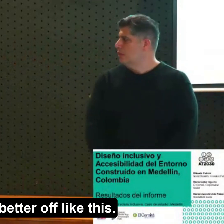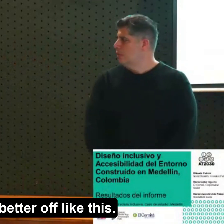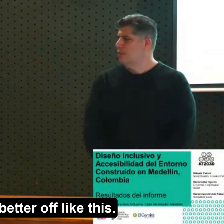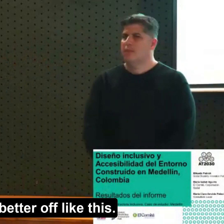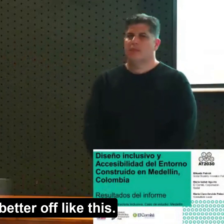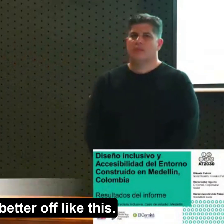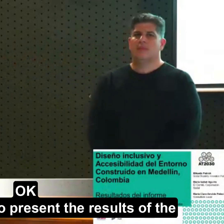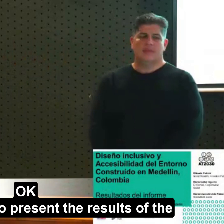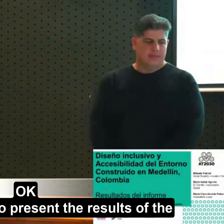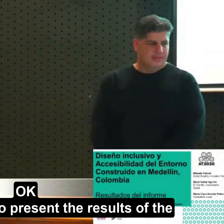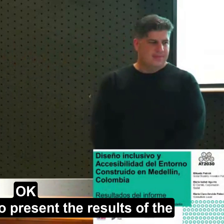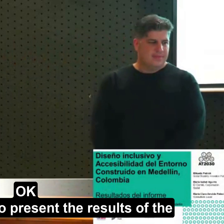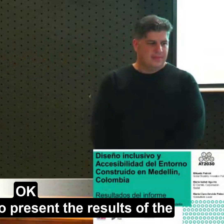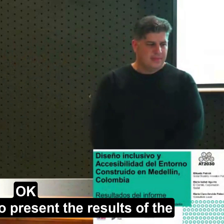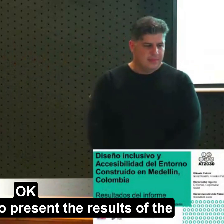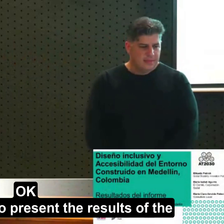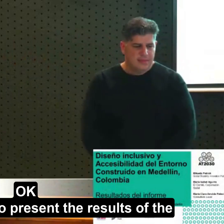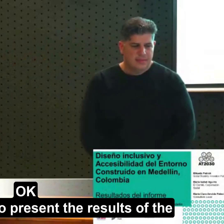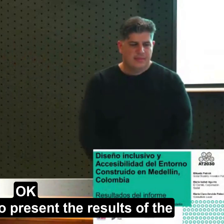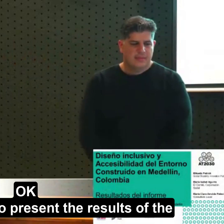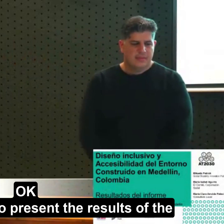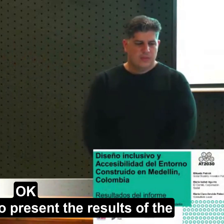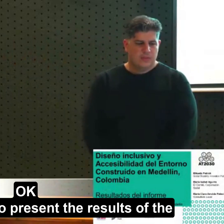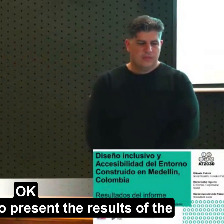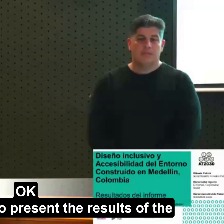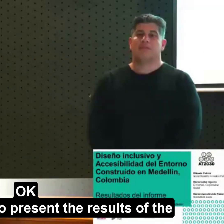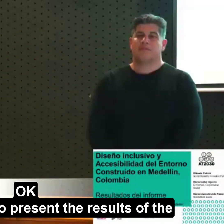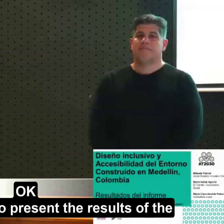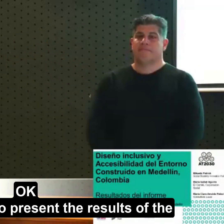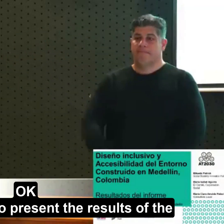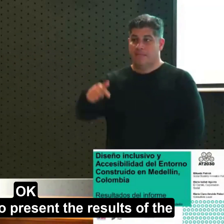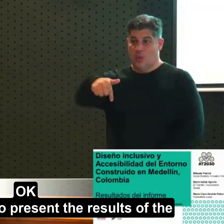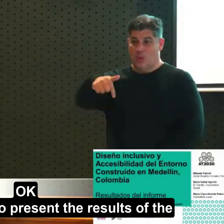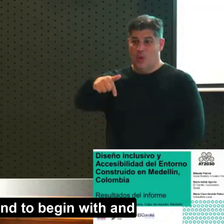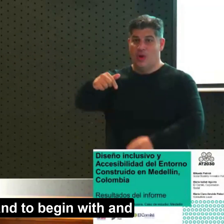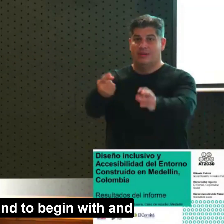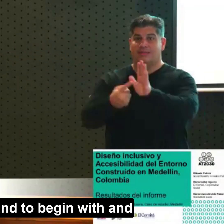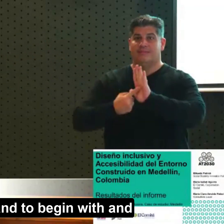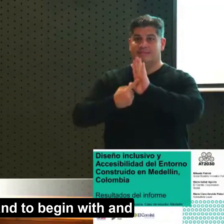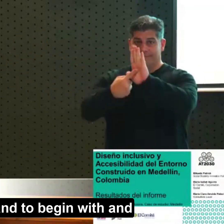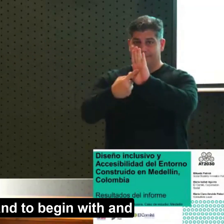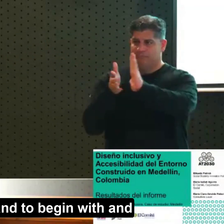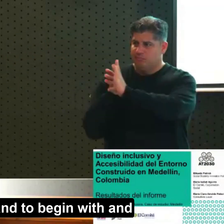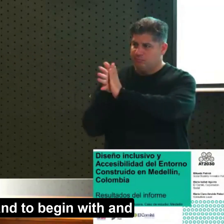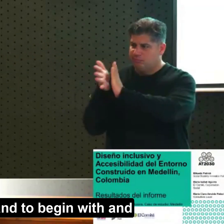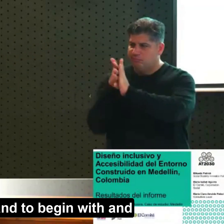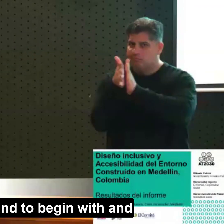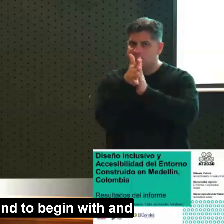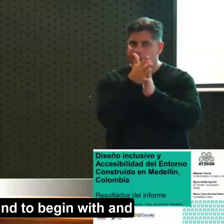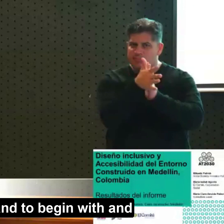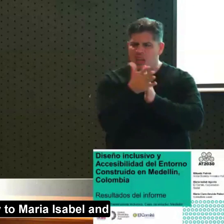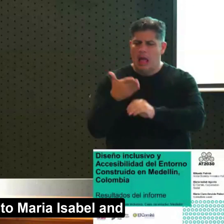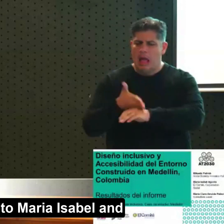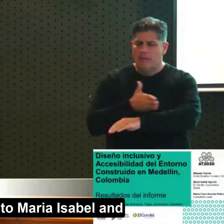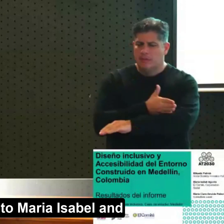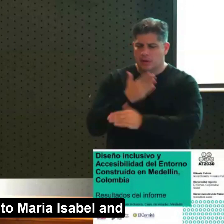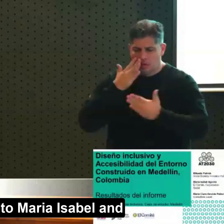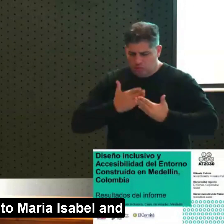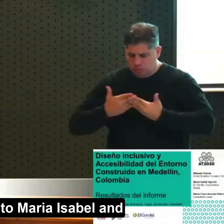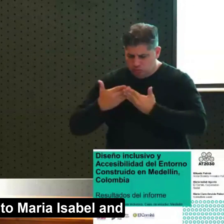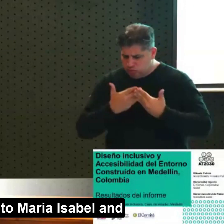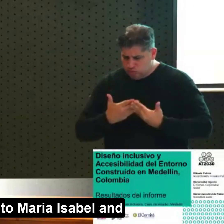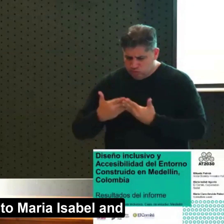Okay, it's better off like this. Okay. Today, we're going to present to you the results of the case study. And to begin with, I'm going to